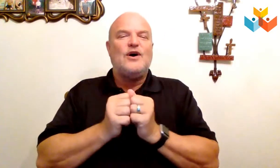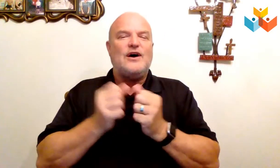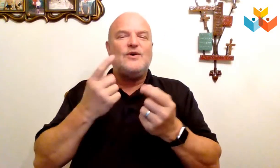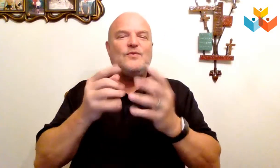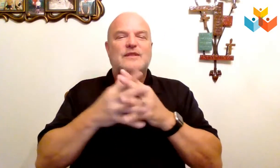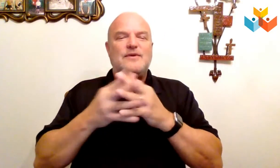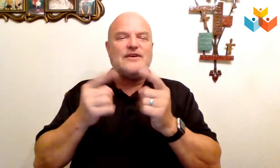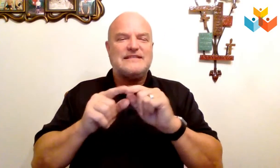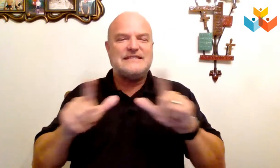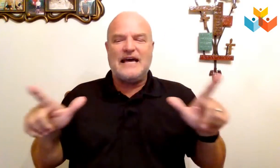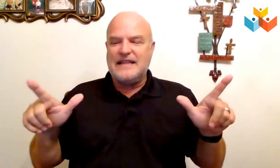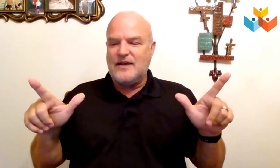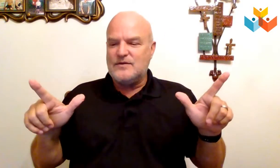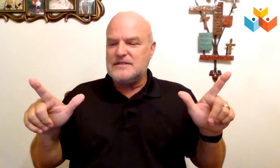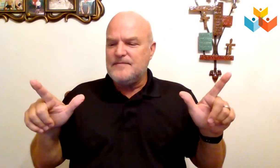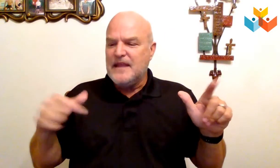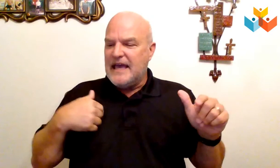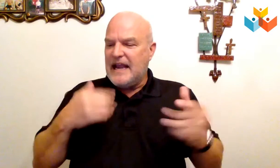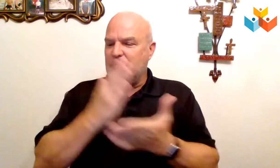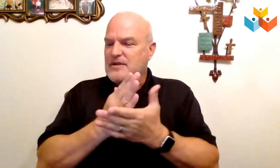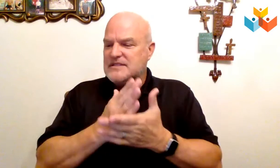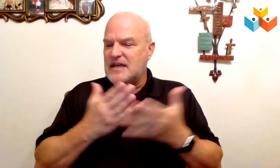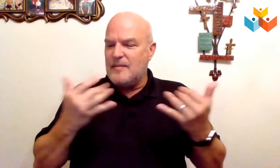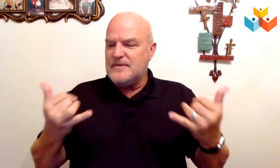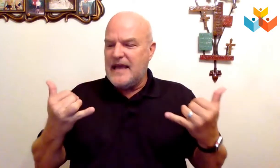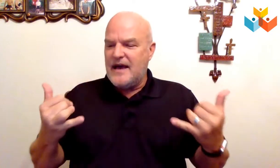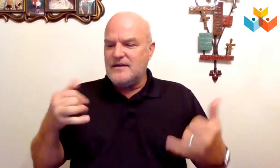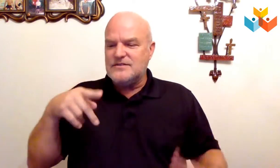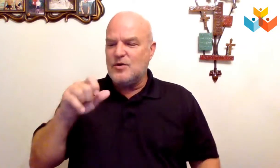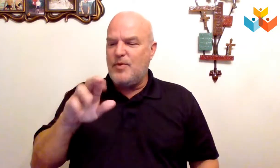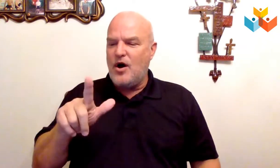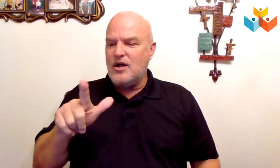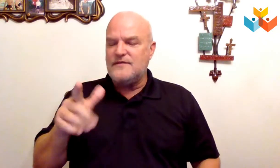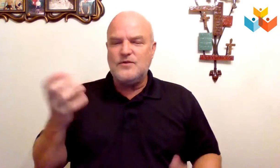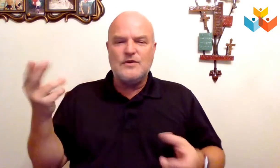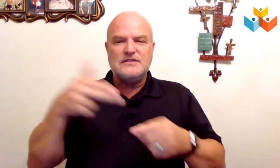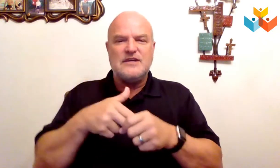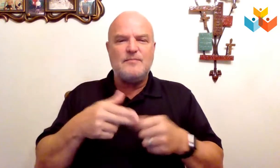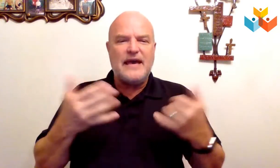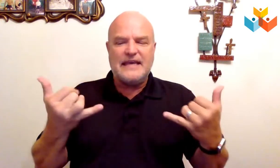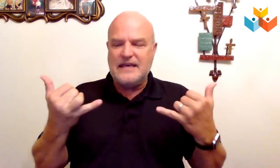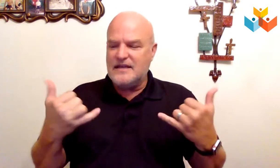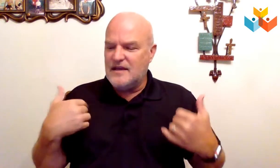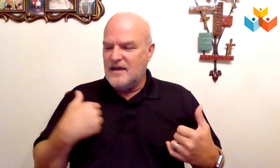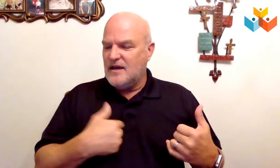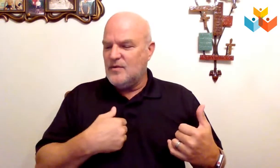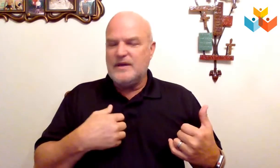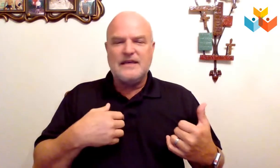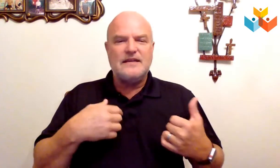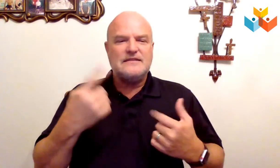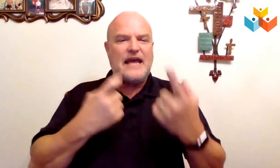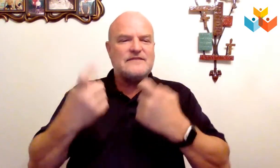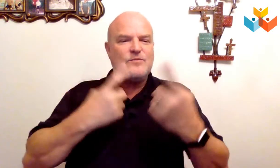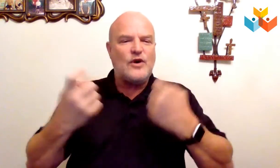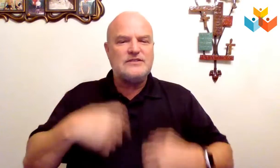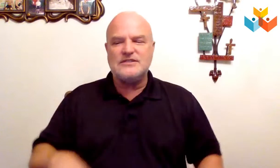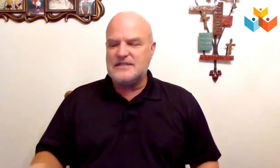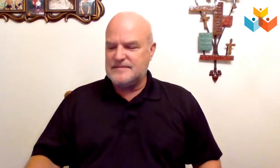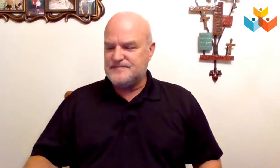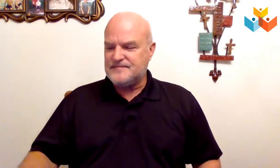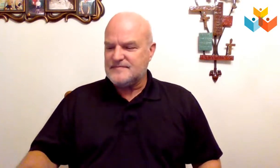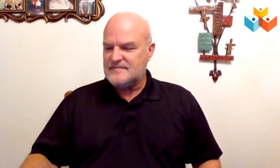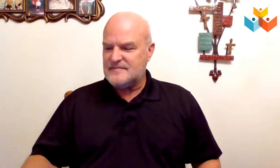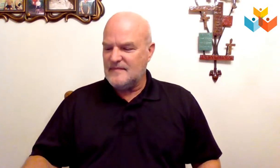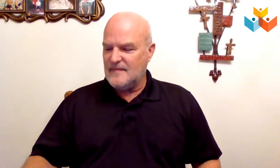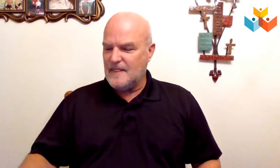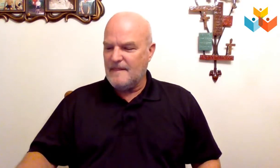expression is very important with American Sign Language. And I'm going to stop now. So Paul, if you want to jump back in, we